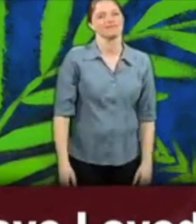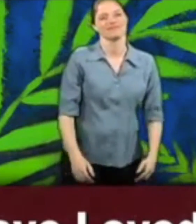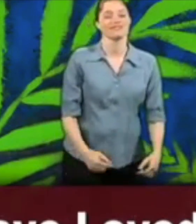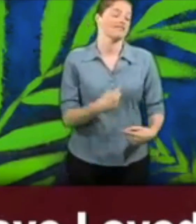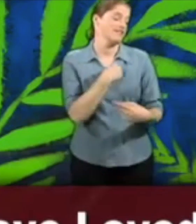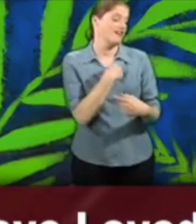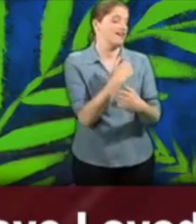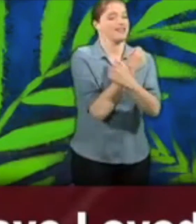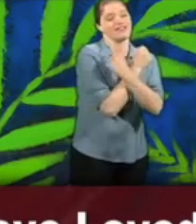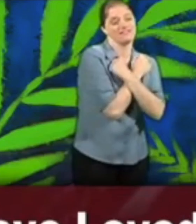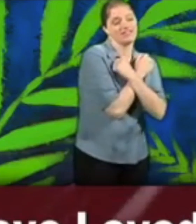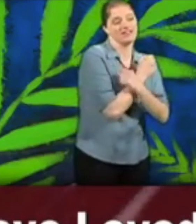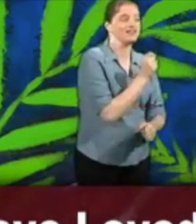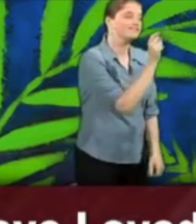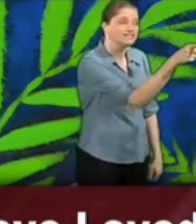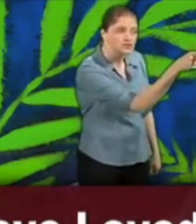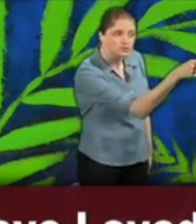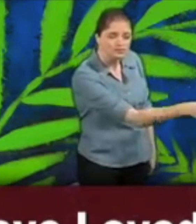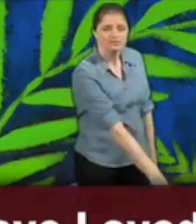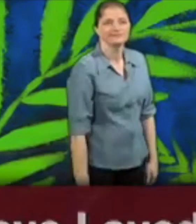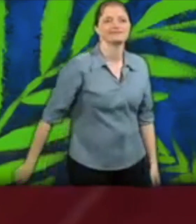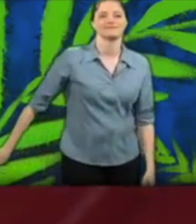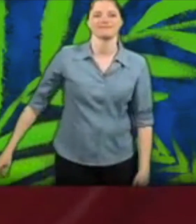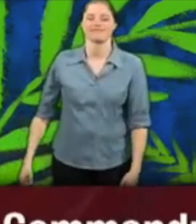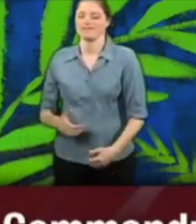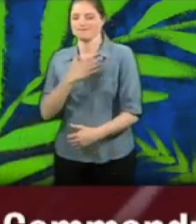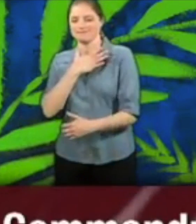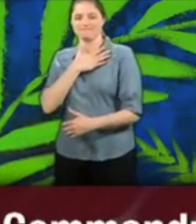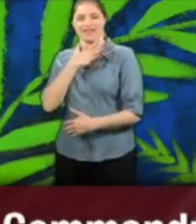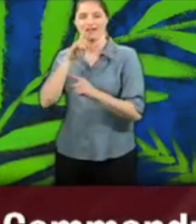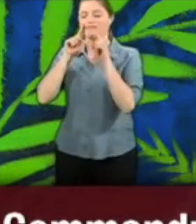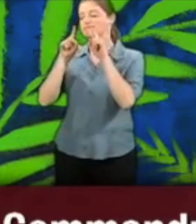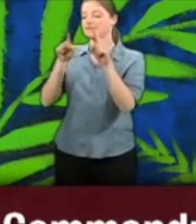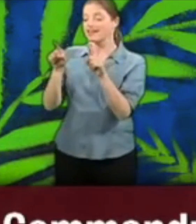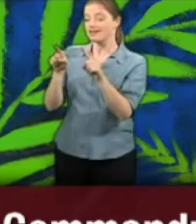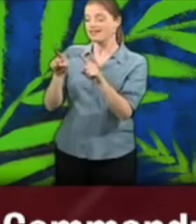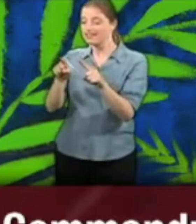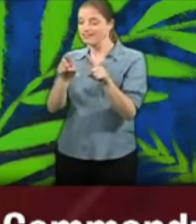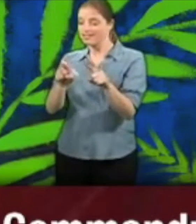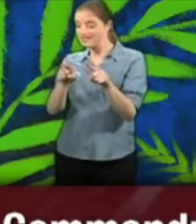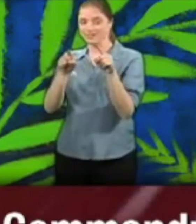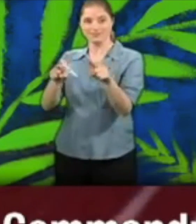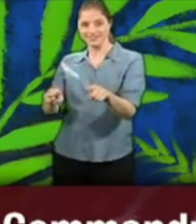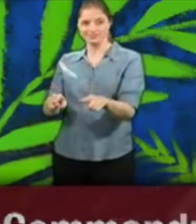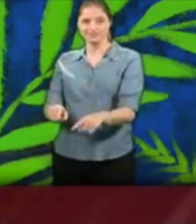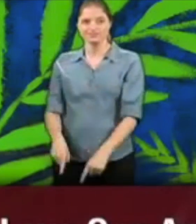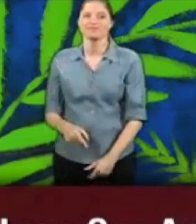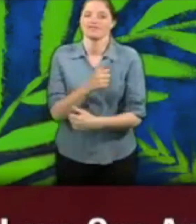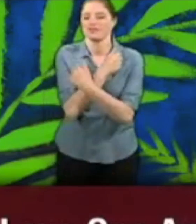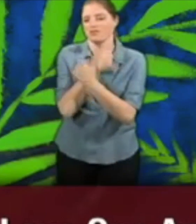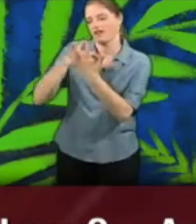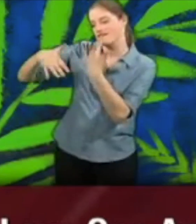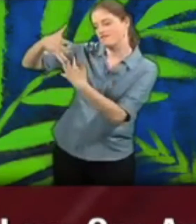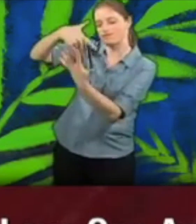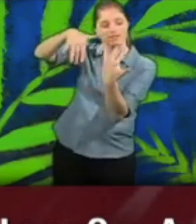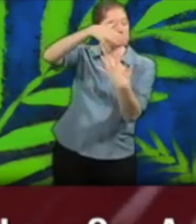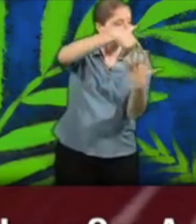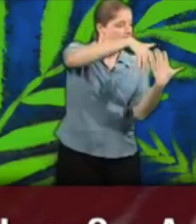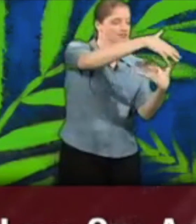As I have loved you. This is my commandment. That you love one another.